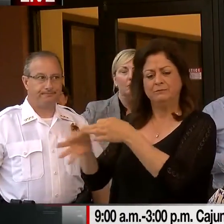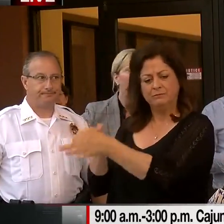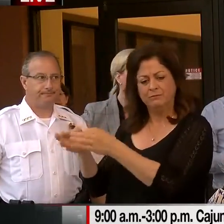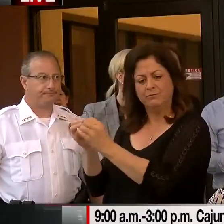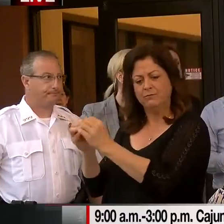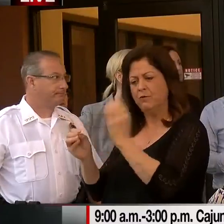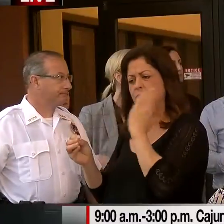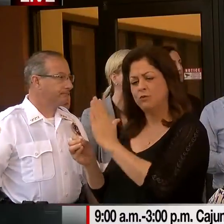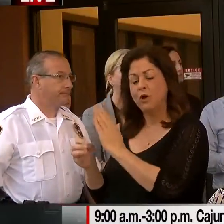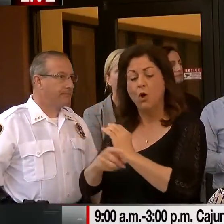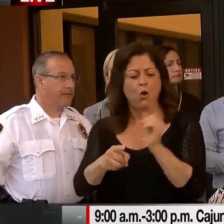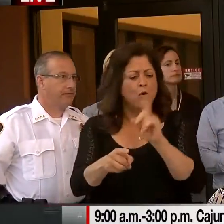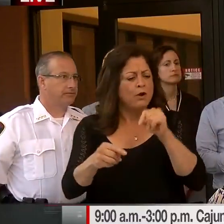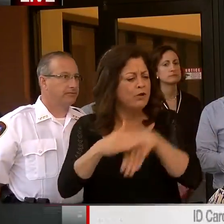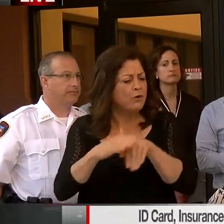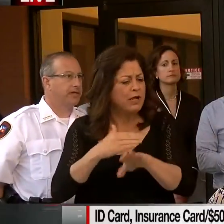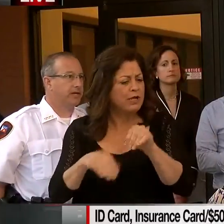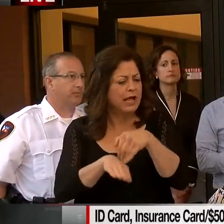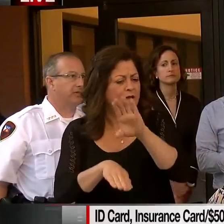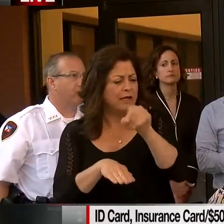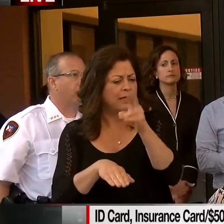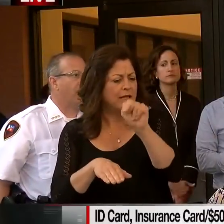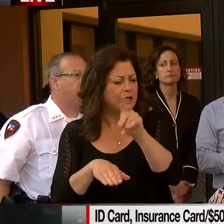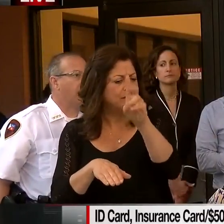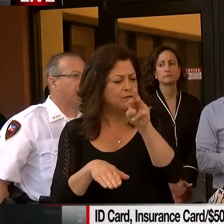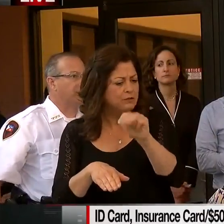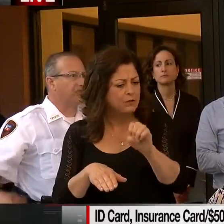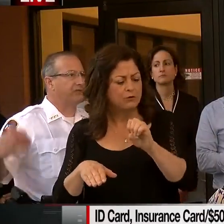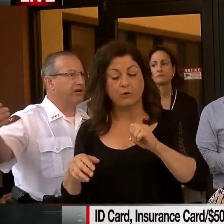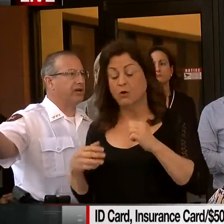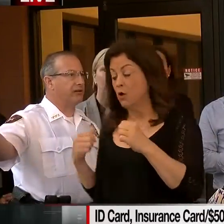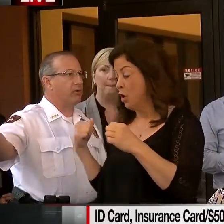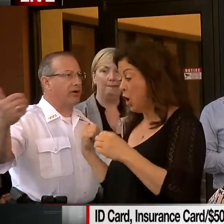Jamie, do you know that answer? Where they enter into at the Cajun Dome?